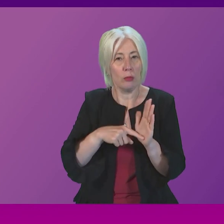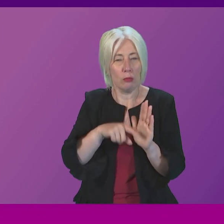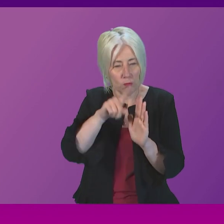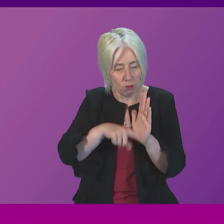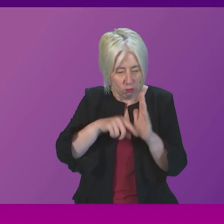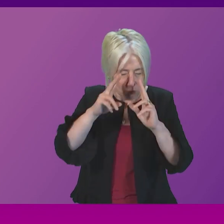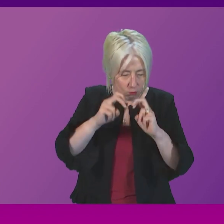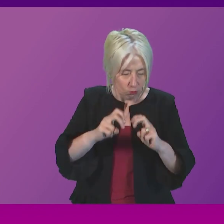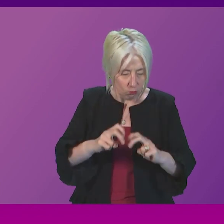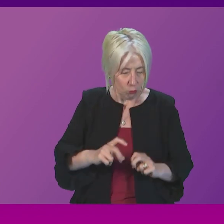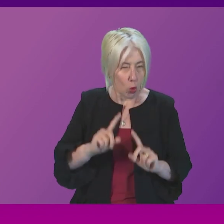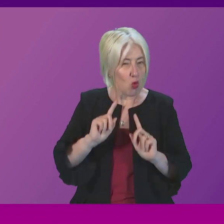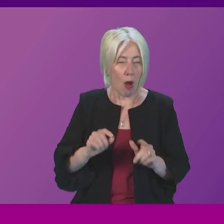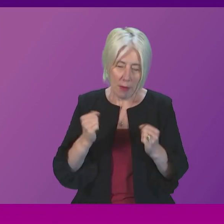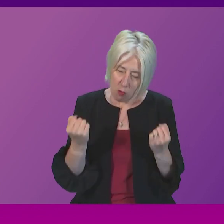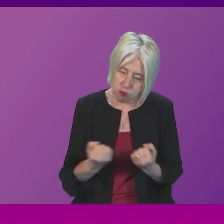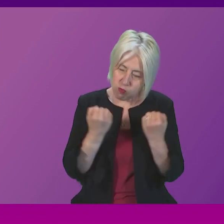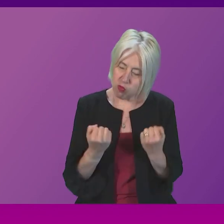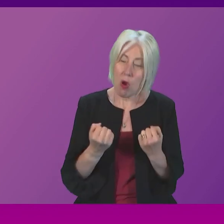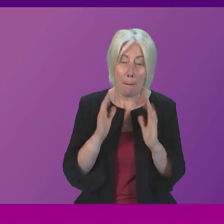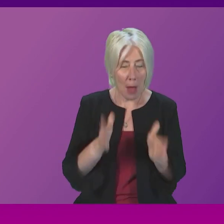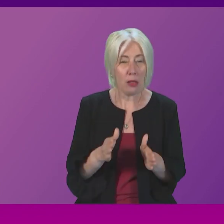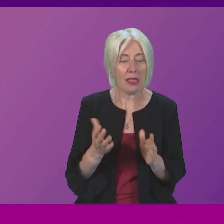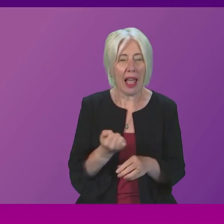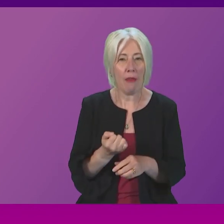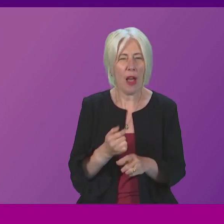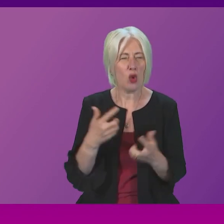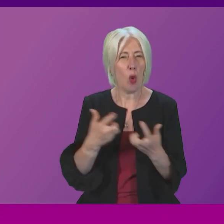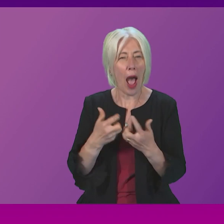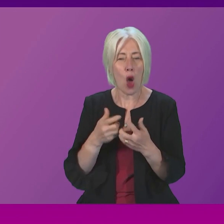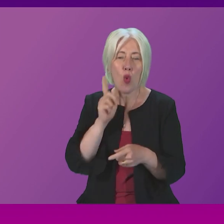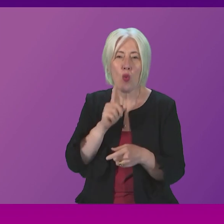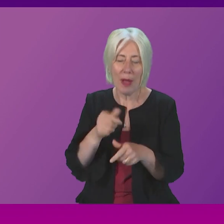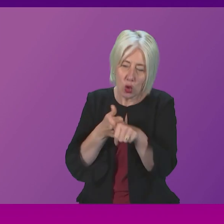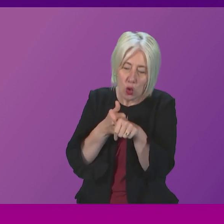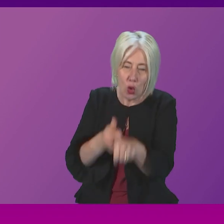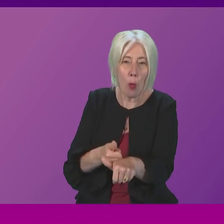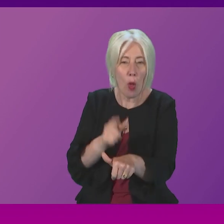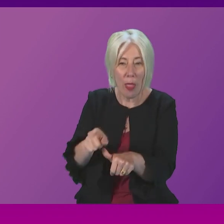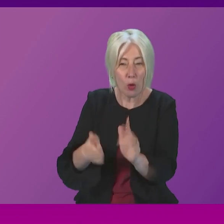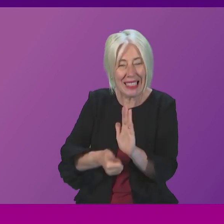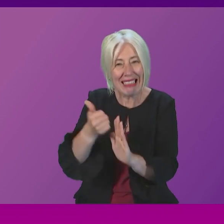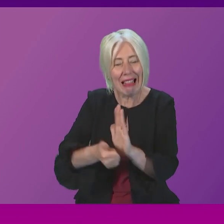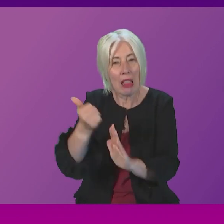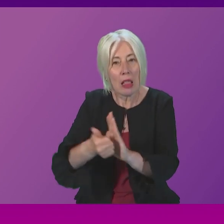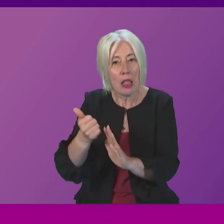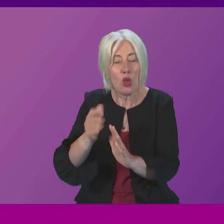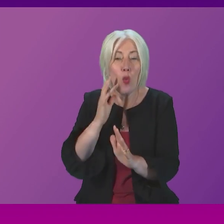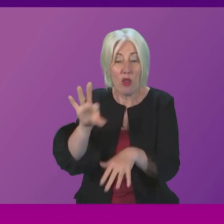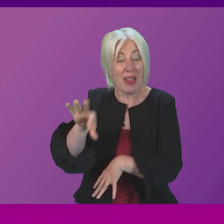Legislative scrutiny cannot be robust without that. How are women supported to develop and grow these skills once elected?